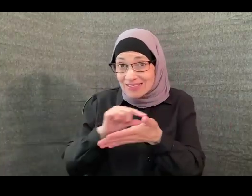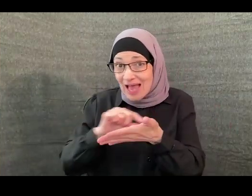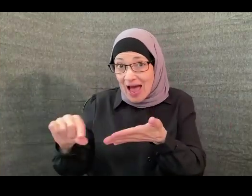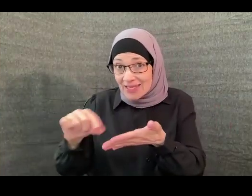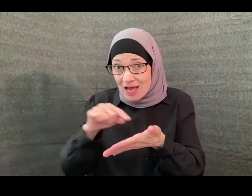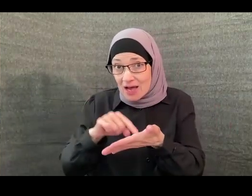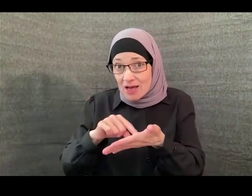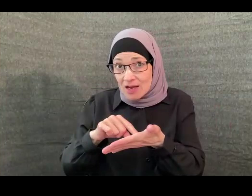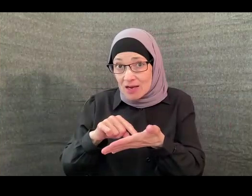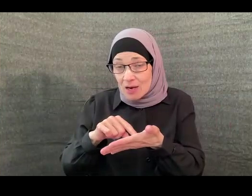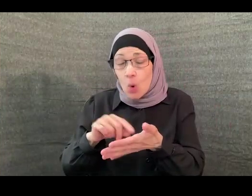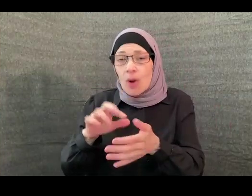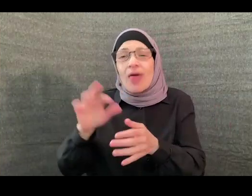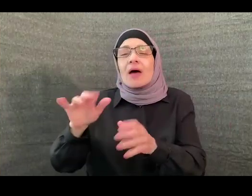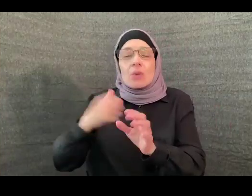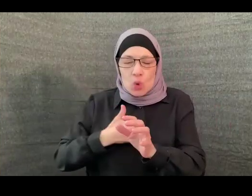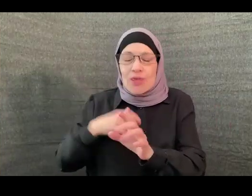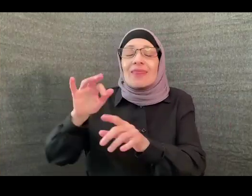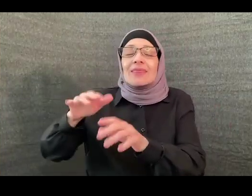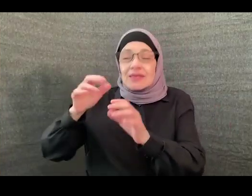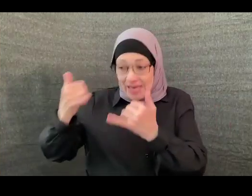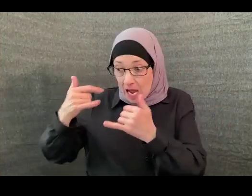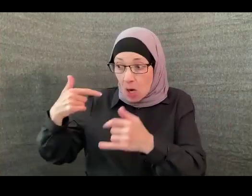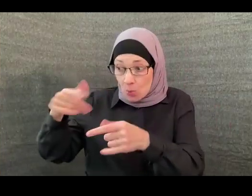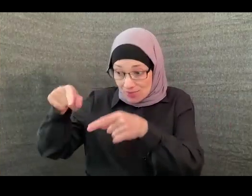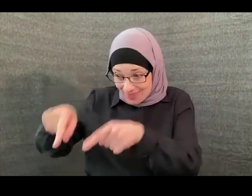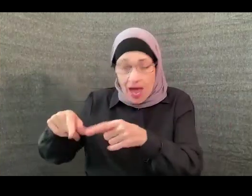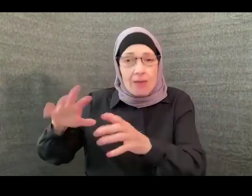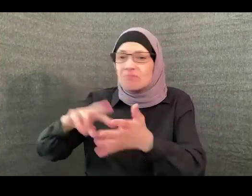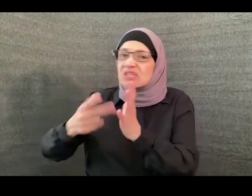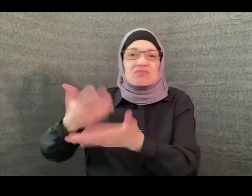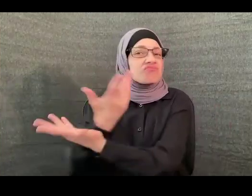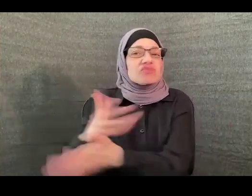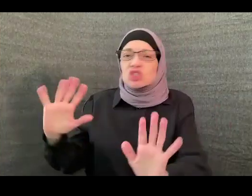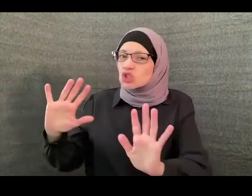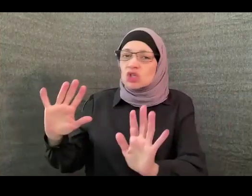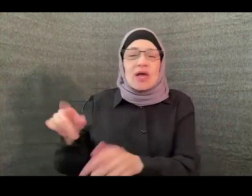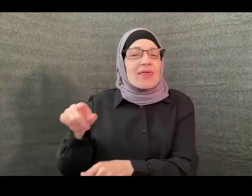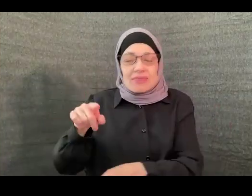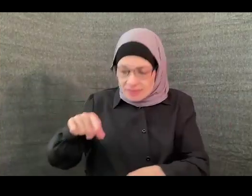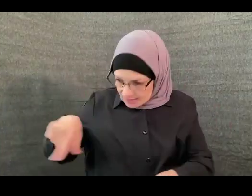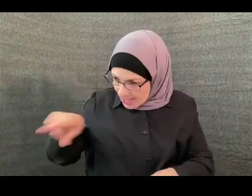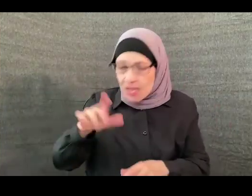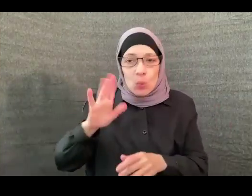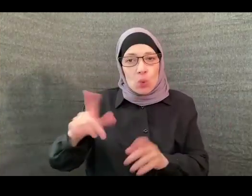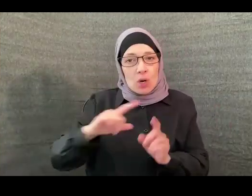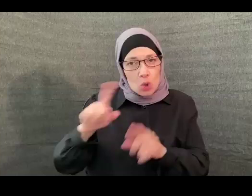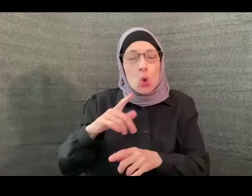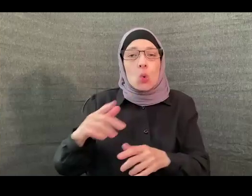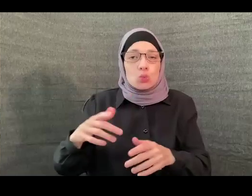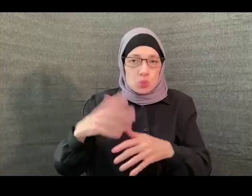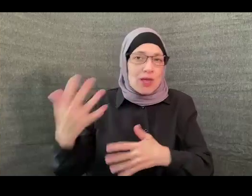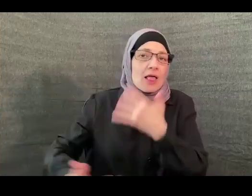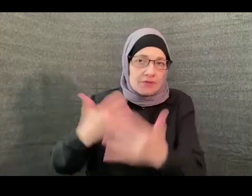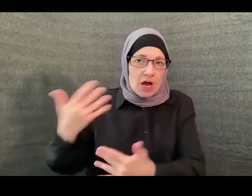hellfire, so that nobody will have an excuse on the day of judgment. And that